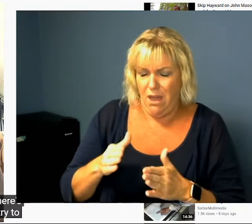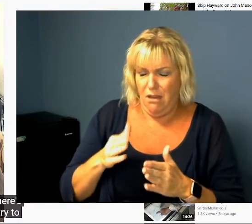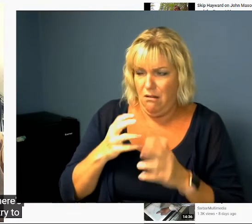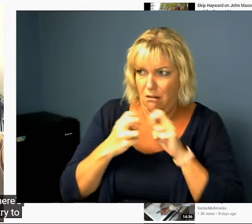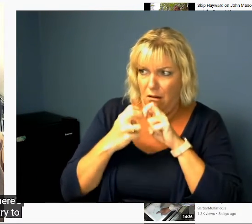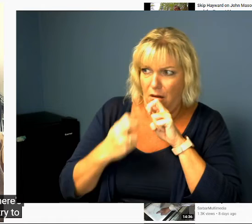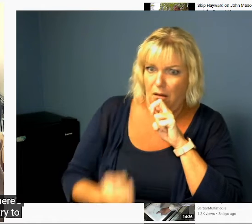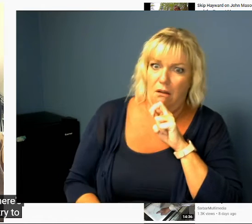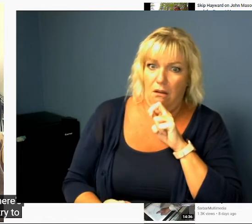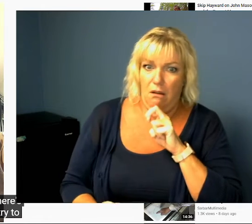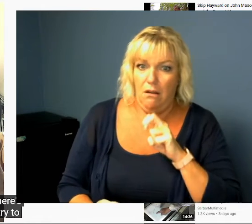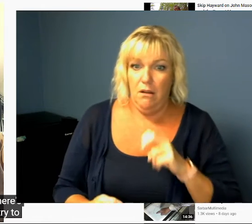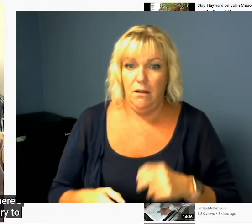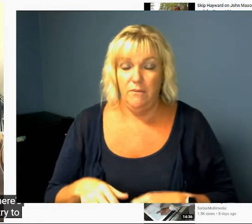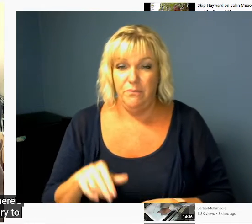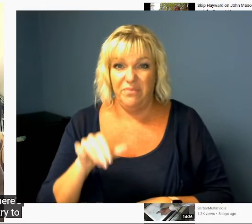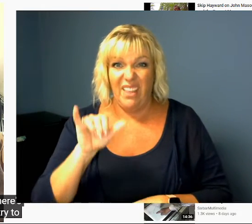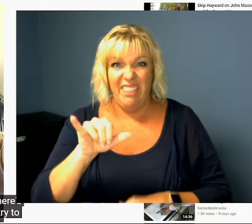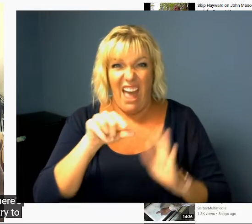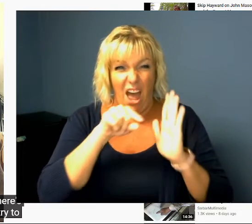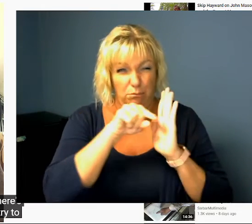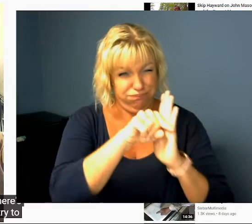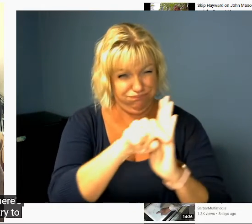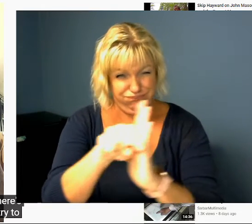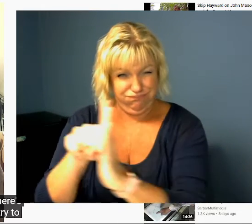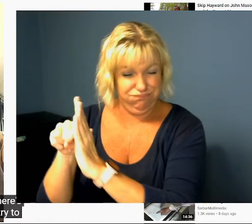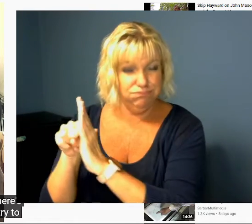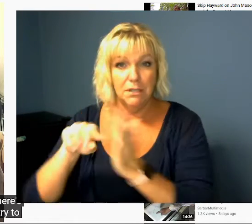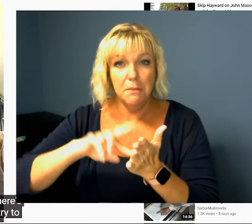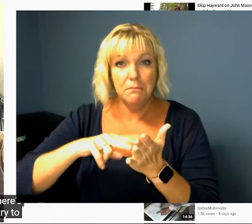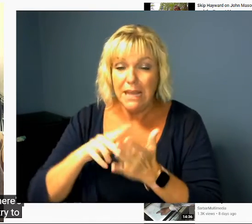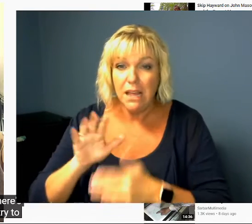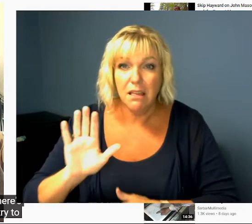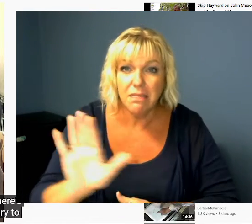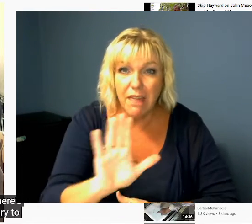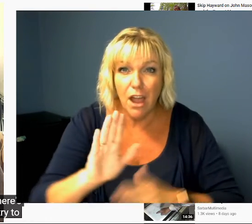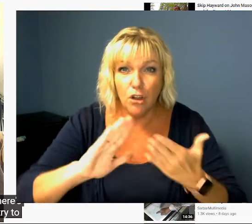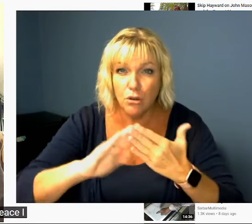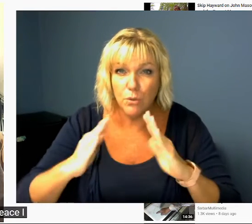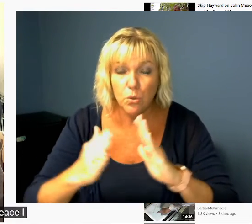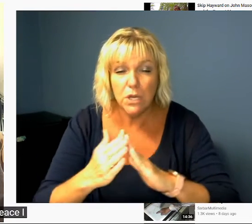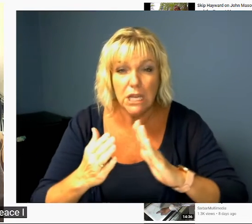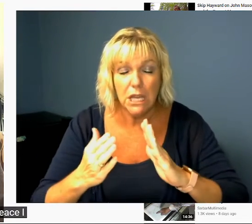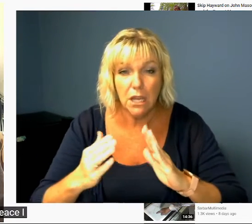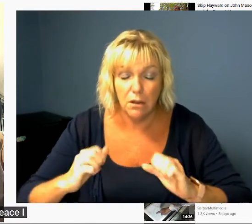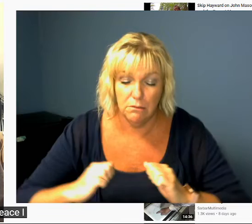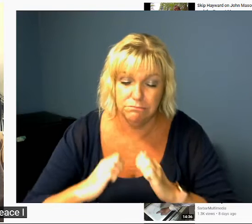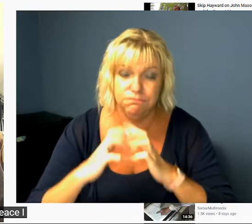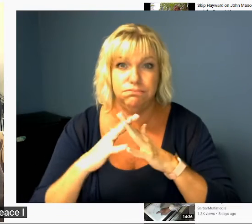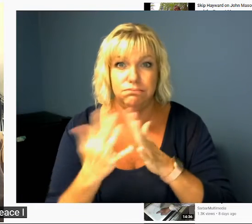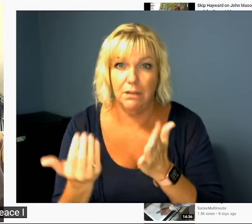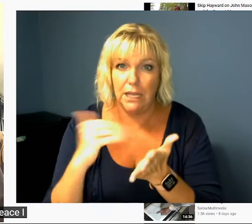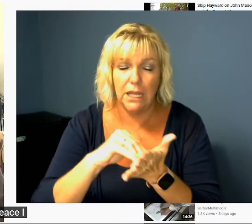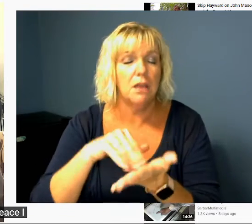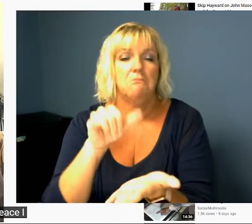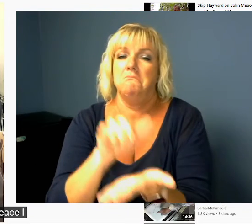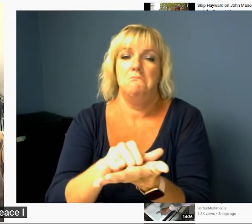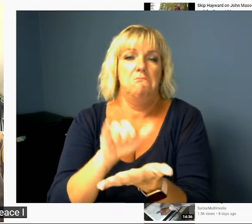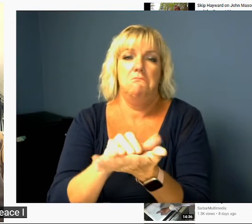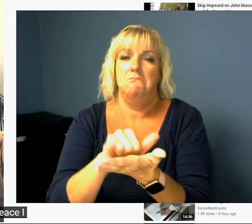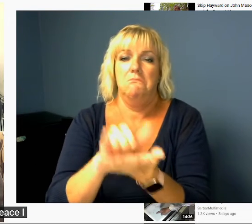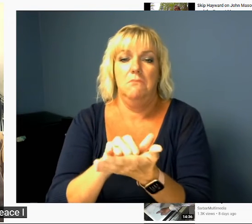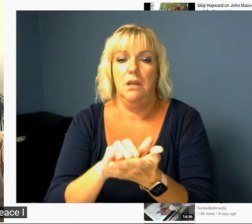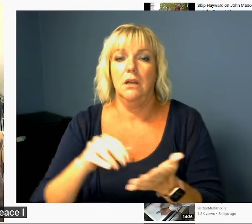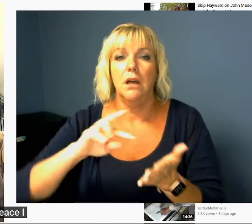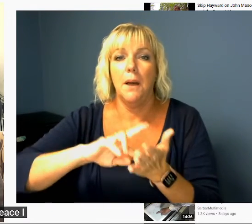After the Mystic Massacre, there's really no way for the Pequot to try to recover. And so the